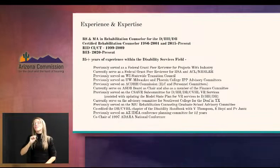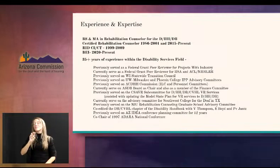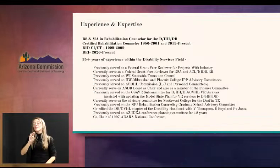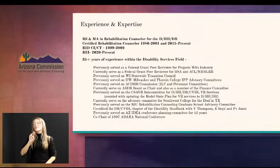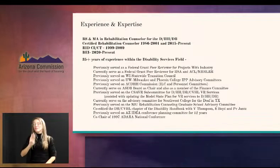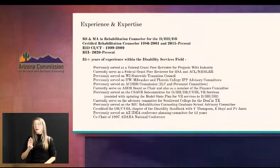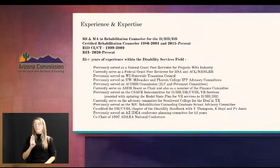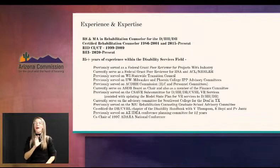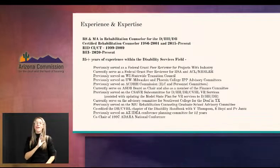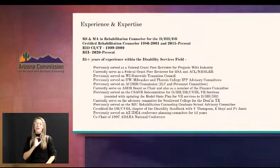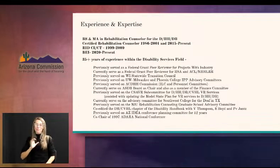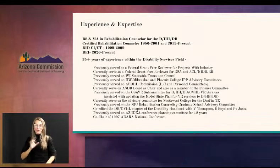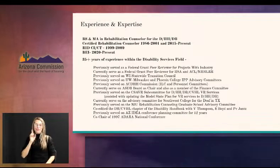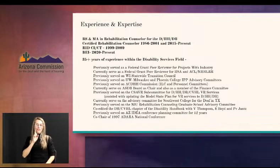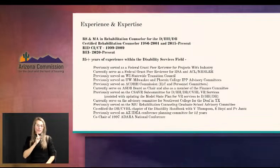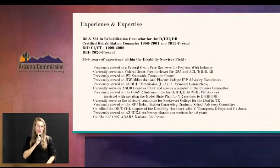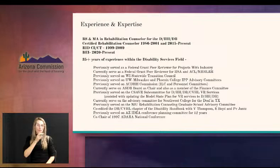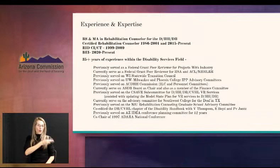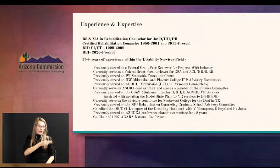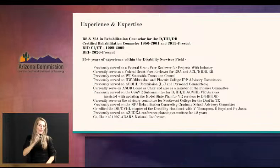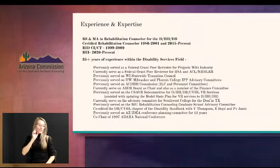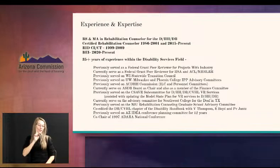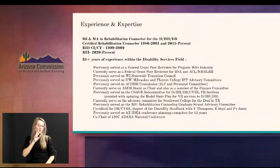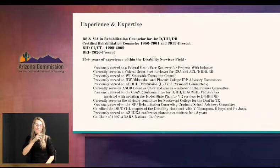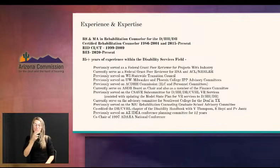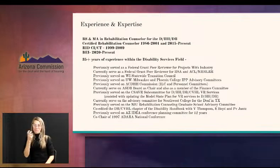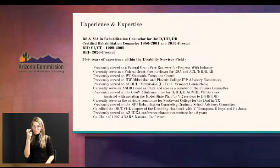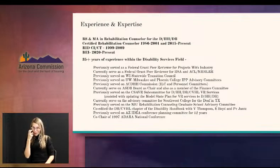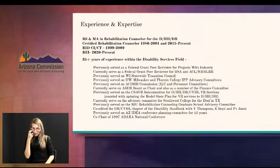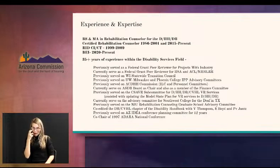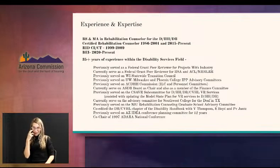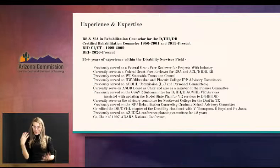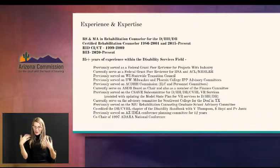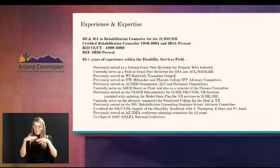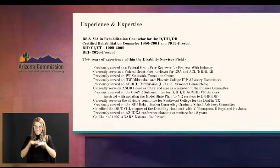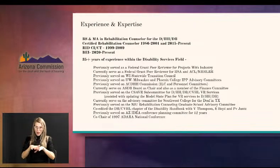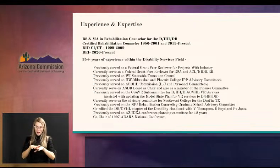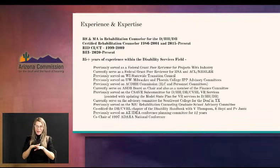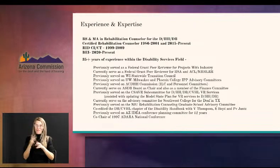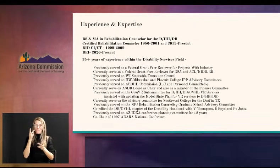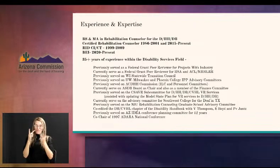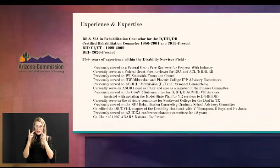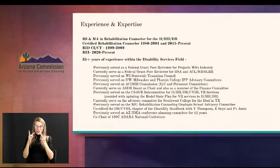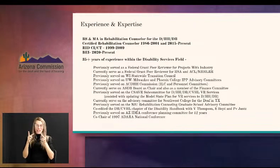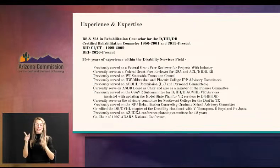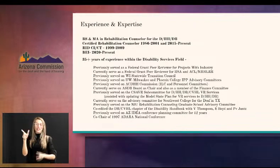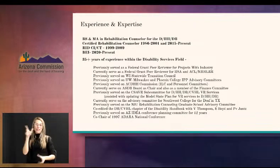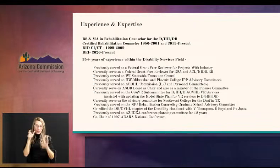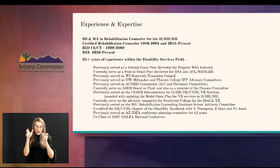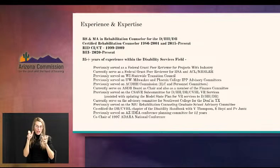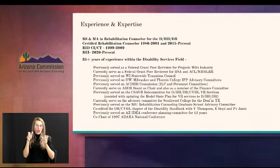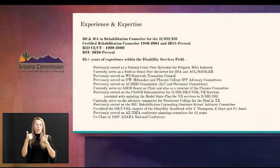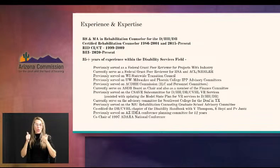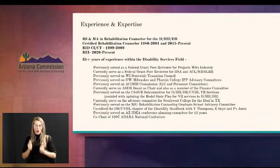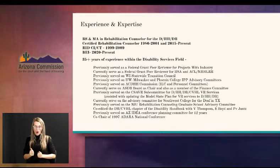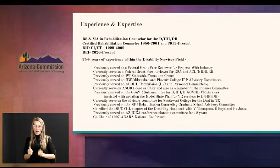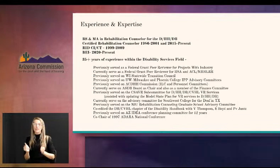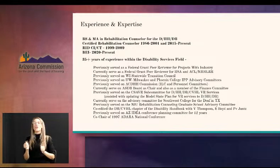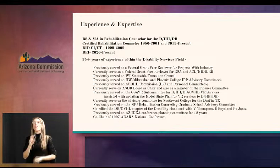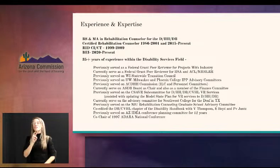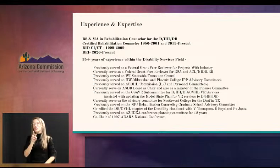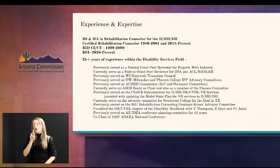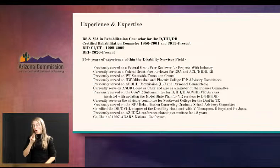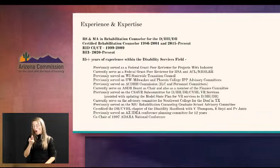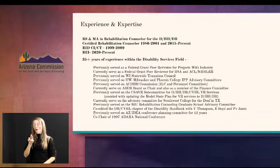deaf, hard of hearing, deaf blind, and combined vision hearing loss vocational rehab services for the Council